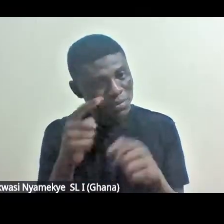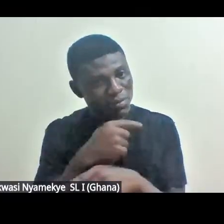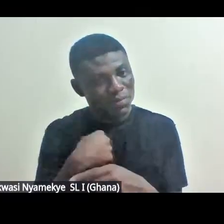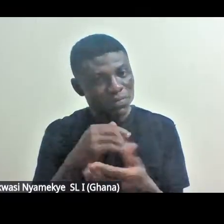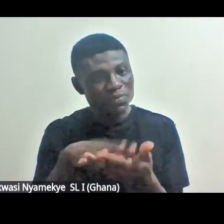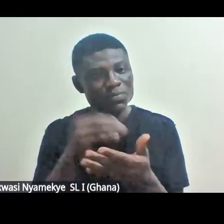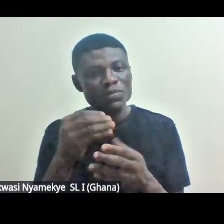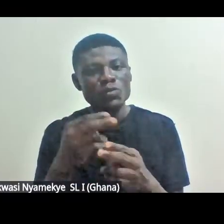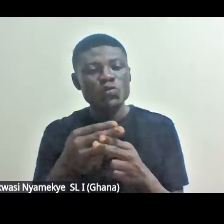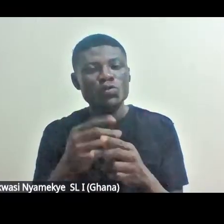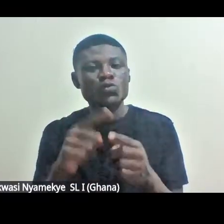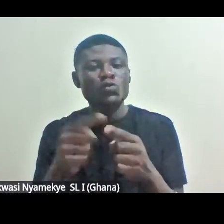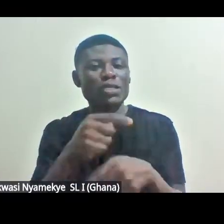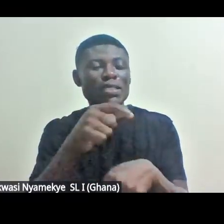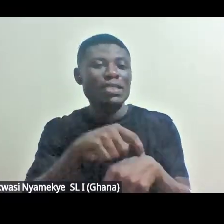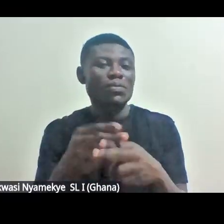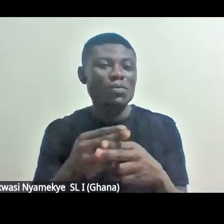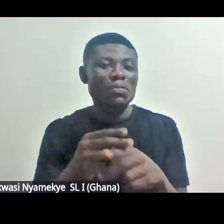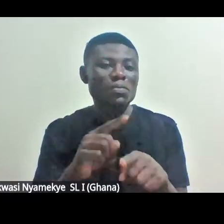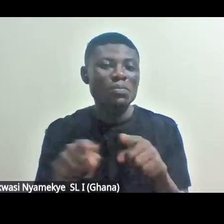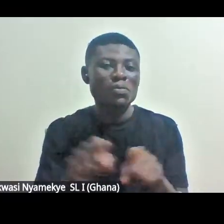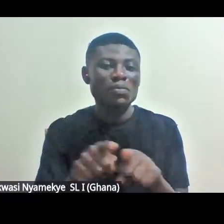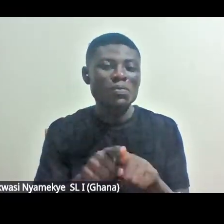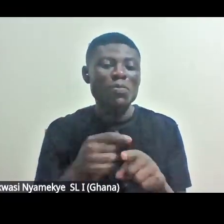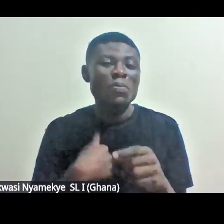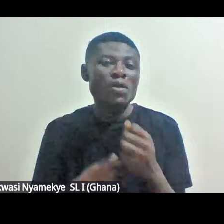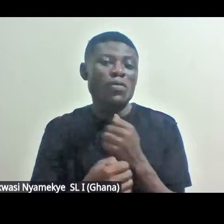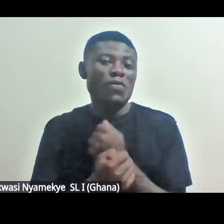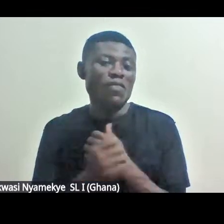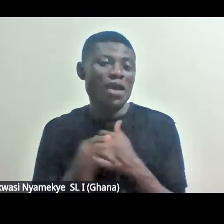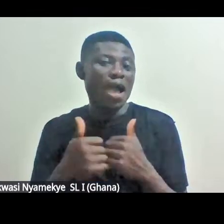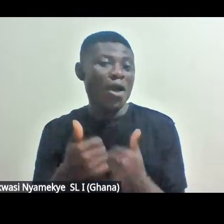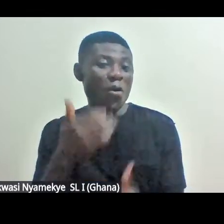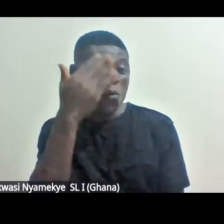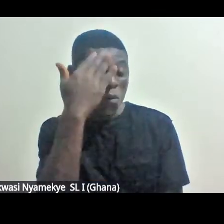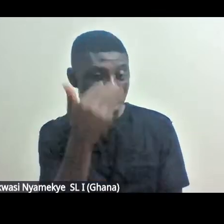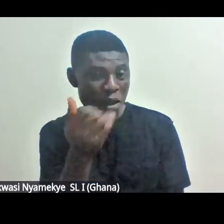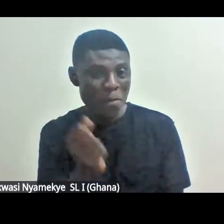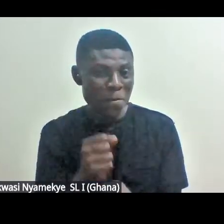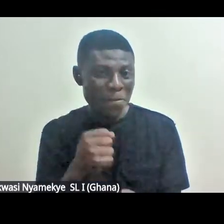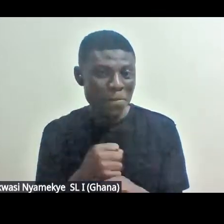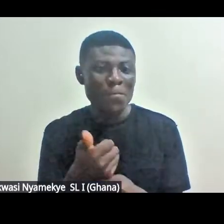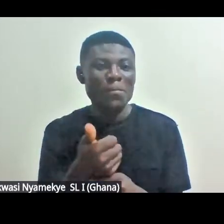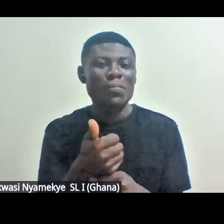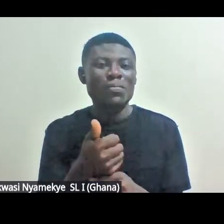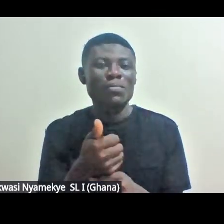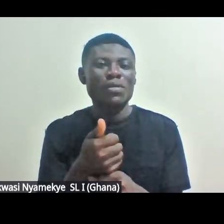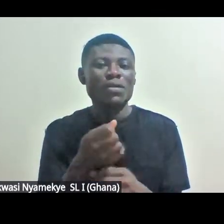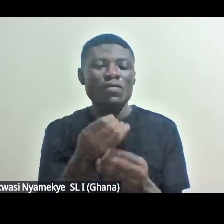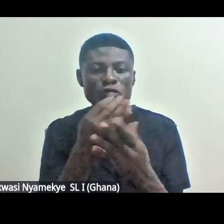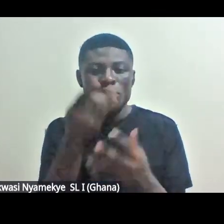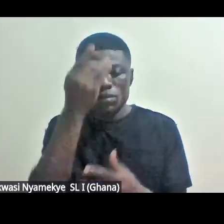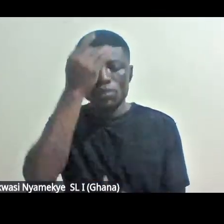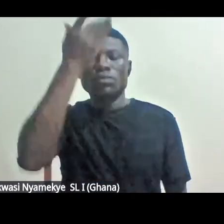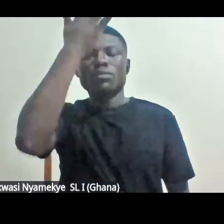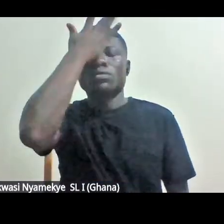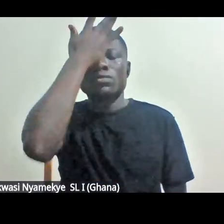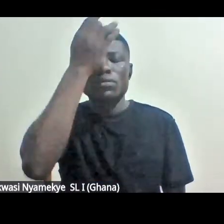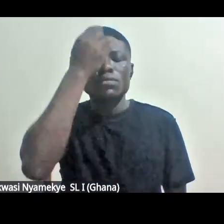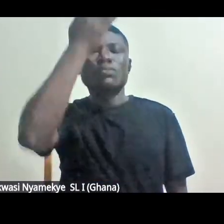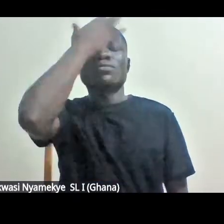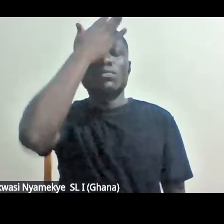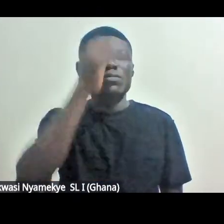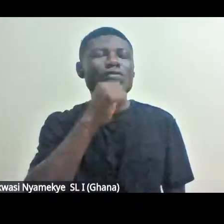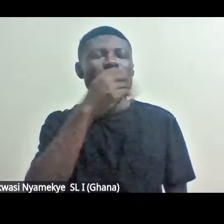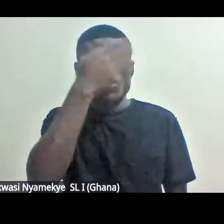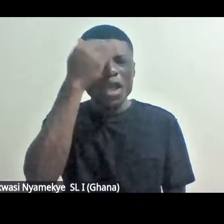very early. But I also love it so much because it makes you retain the information you have